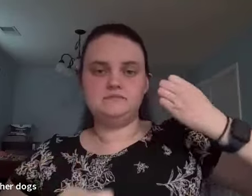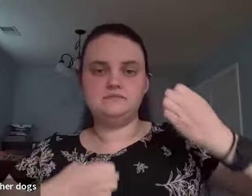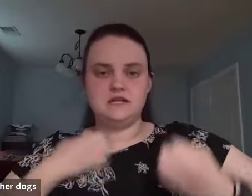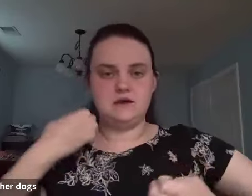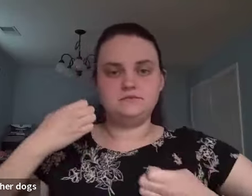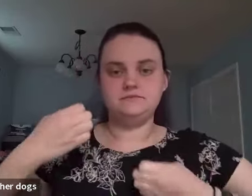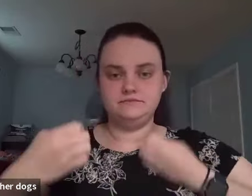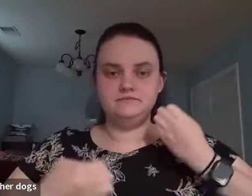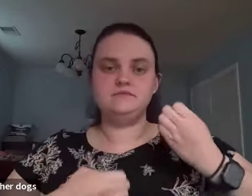tap, tap.